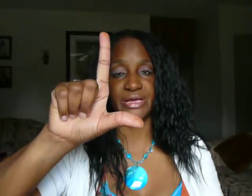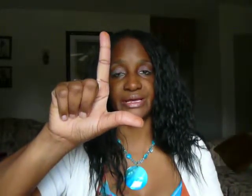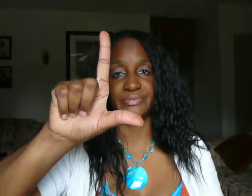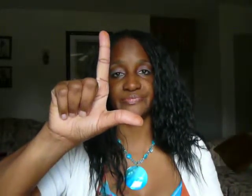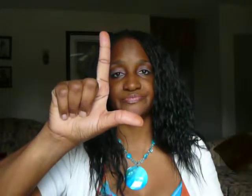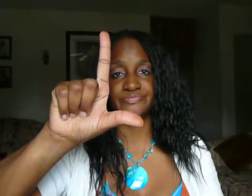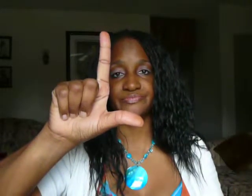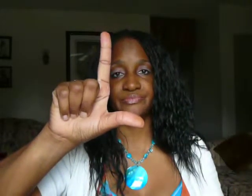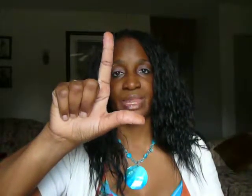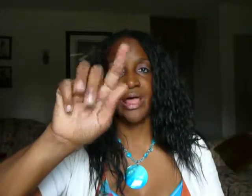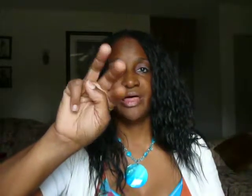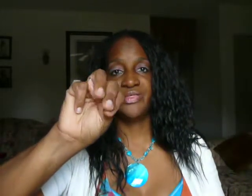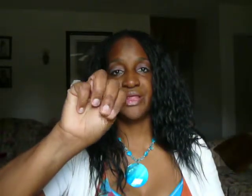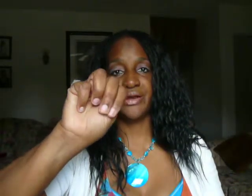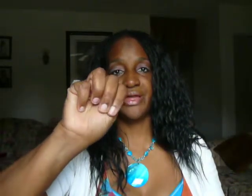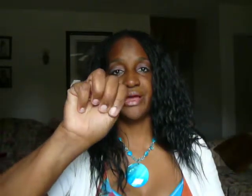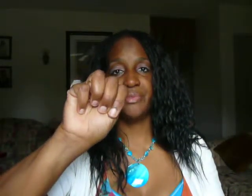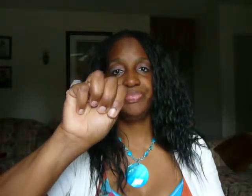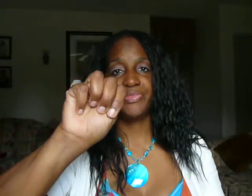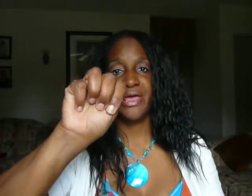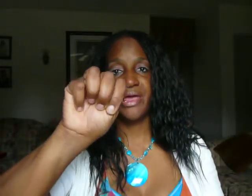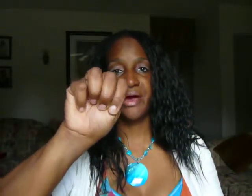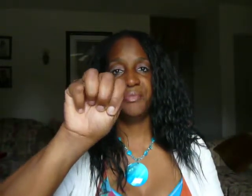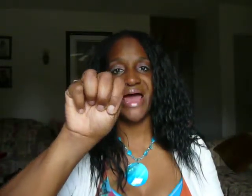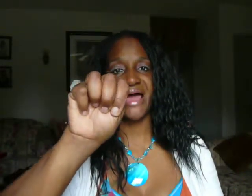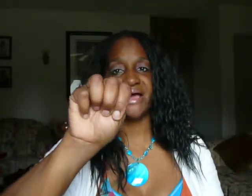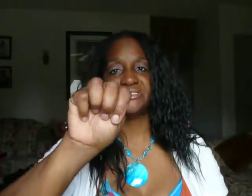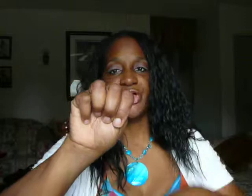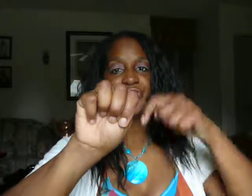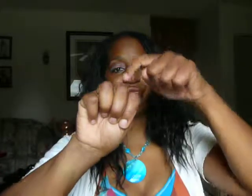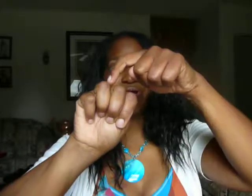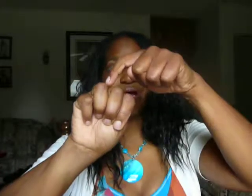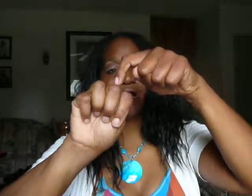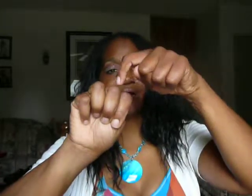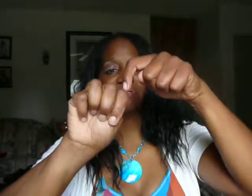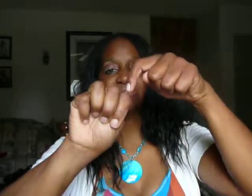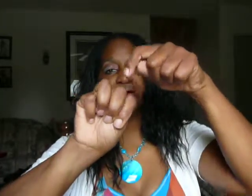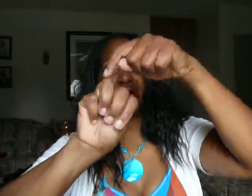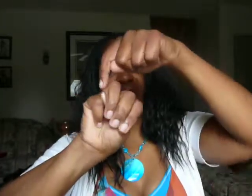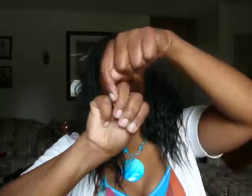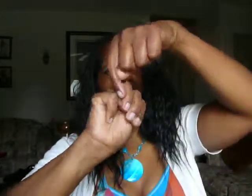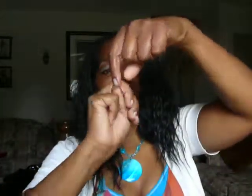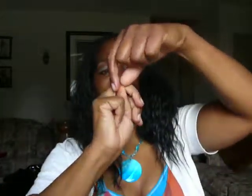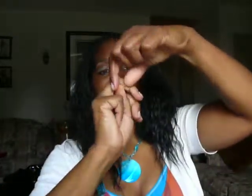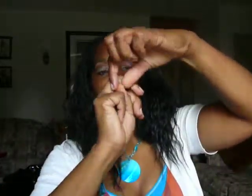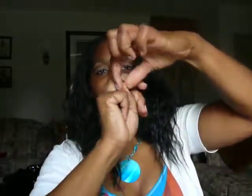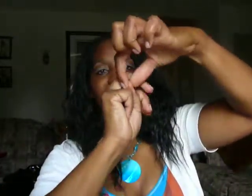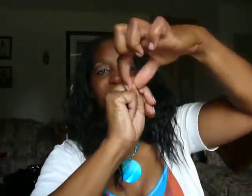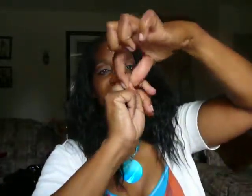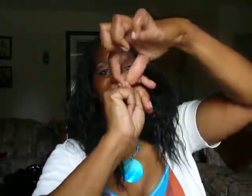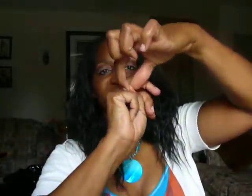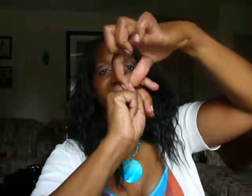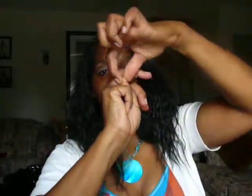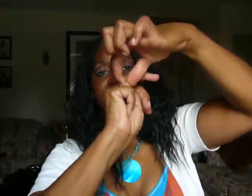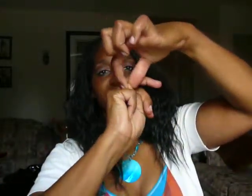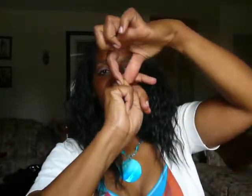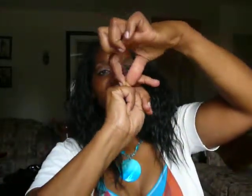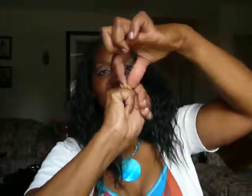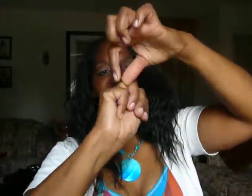it. The letter M. M has three humps. If you notice, the tip of my